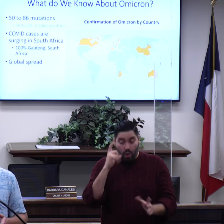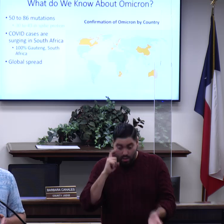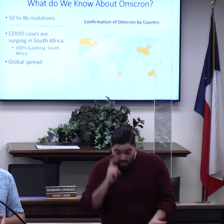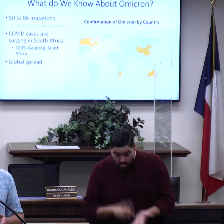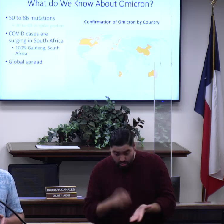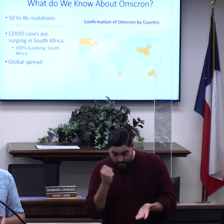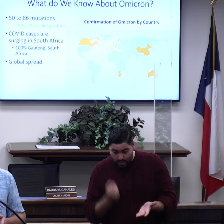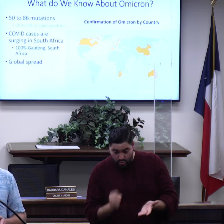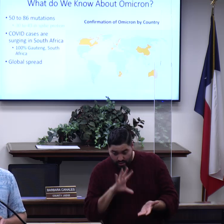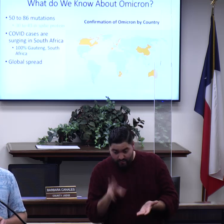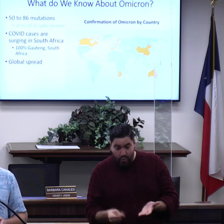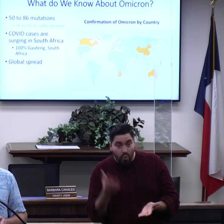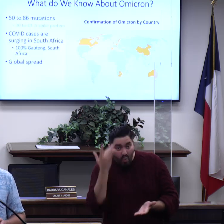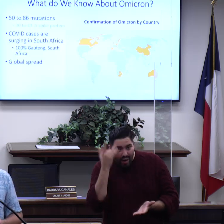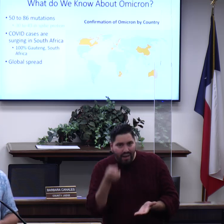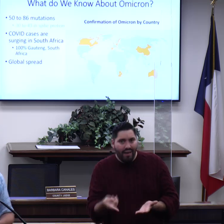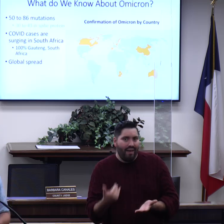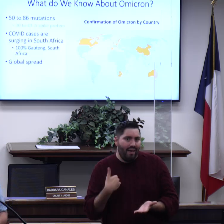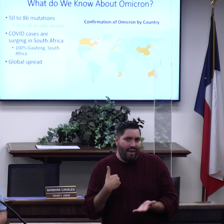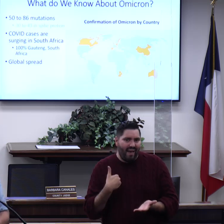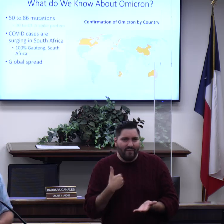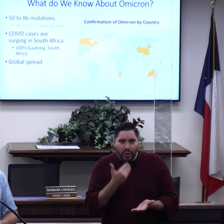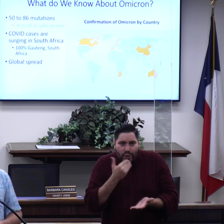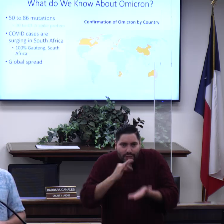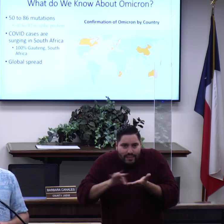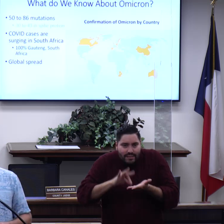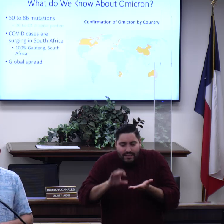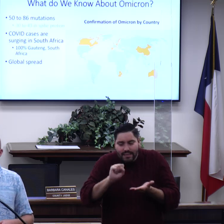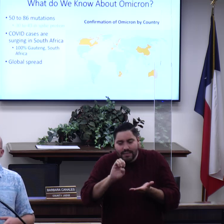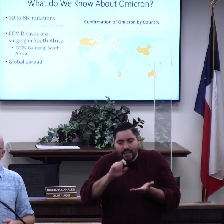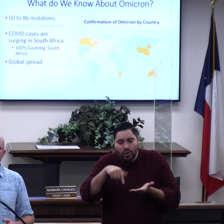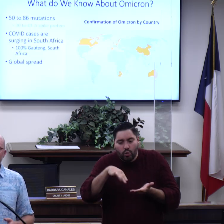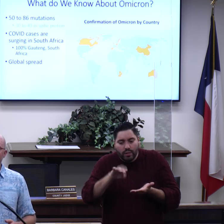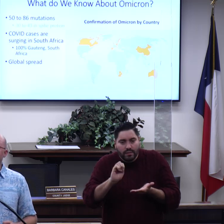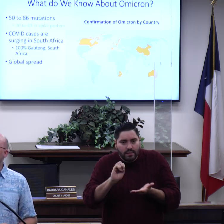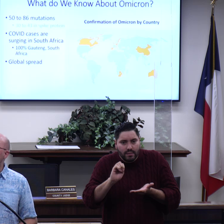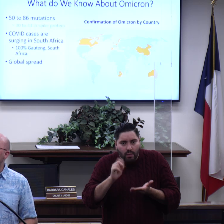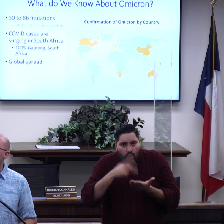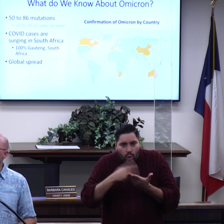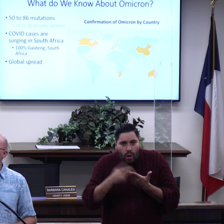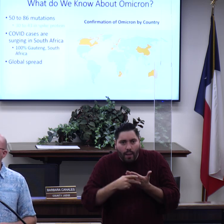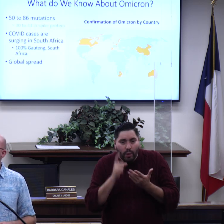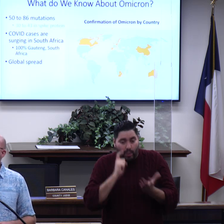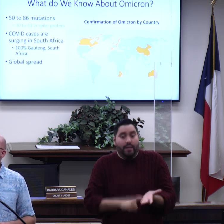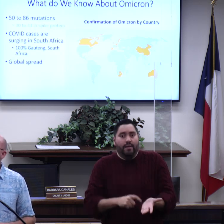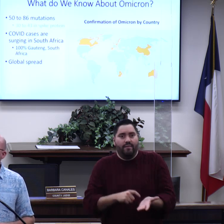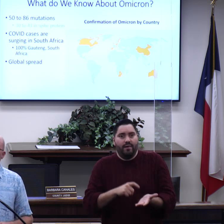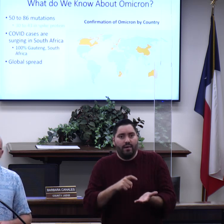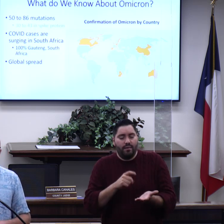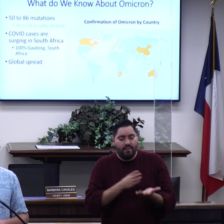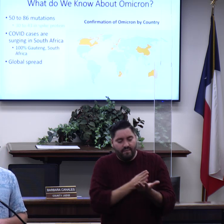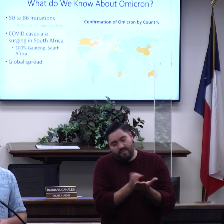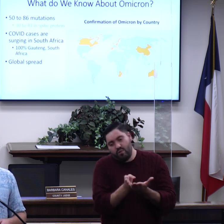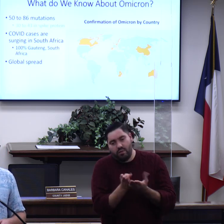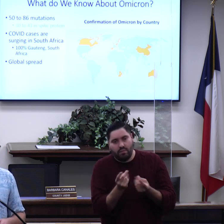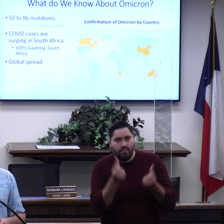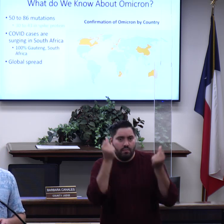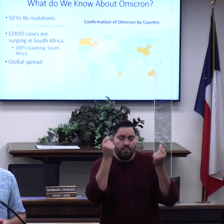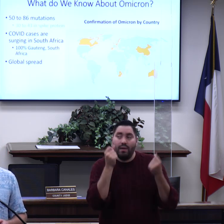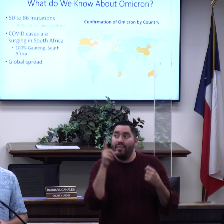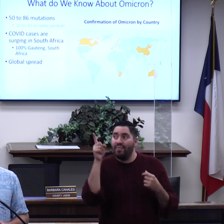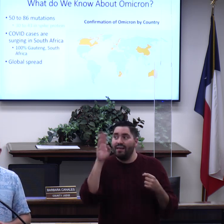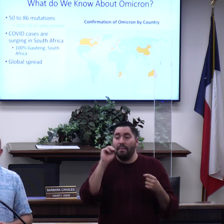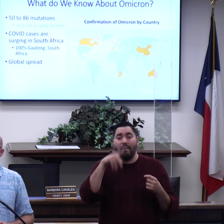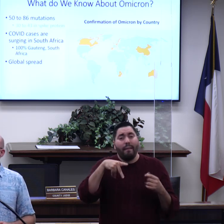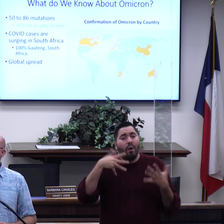in Africa is because they have a really great sequencing program there, which is how you identify variants in the first place. And this map is